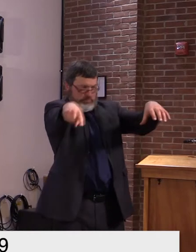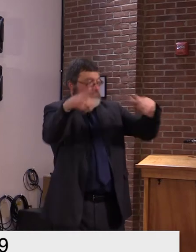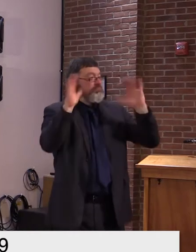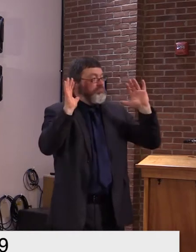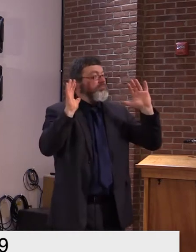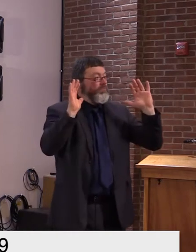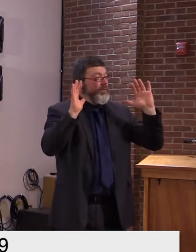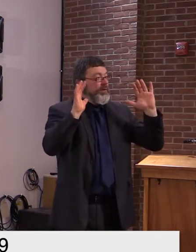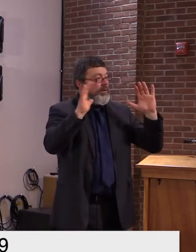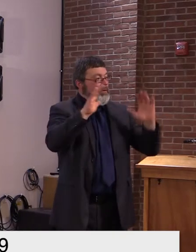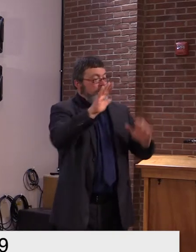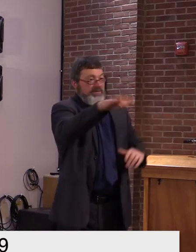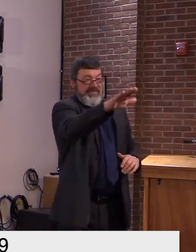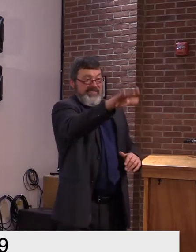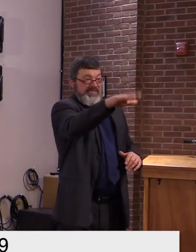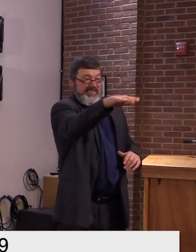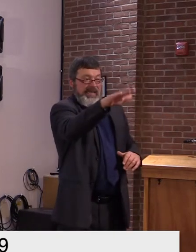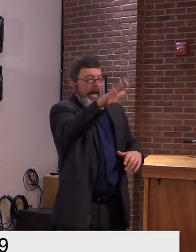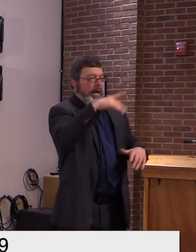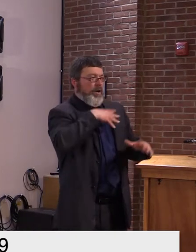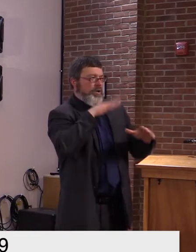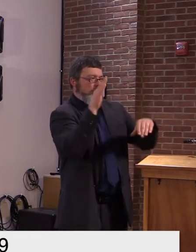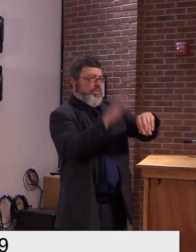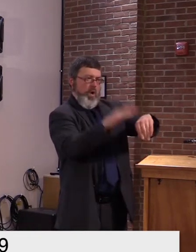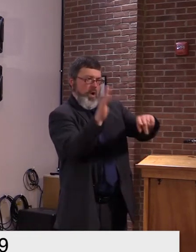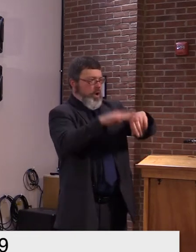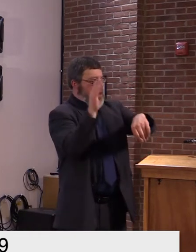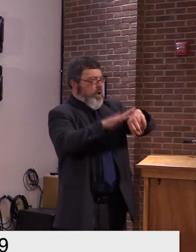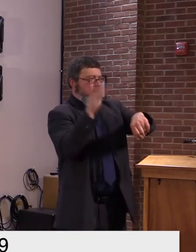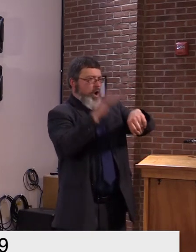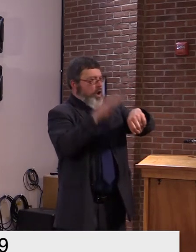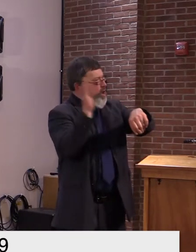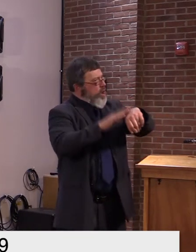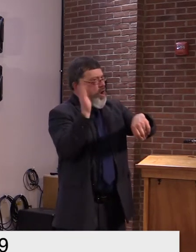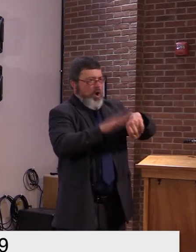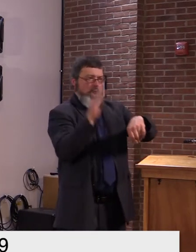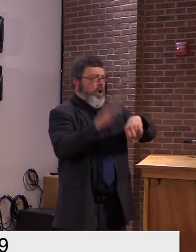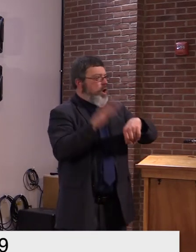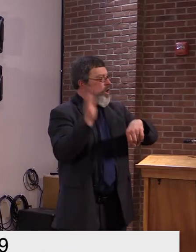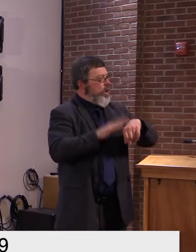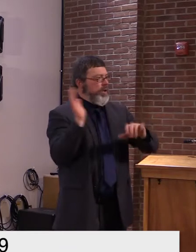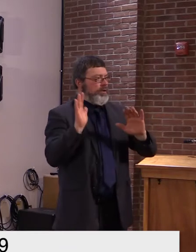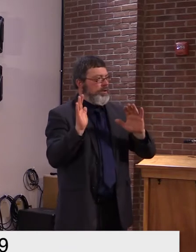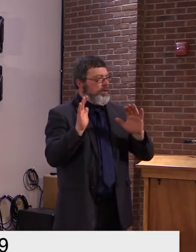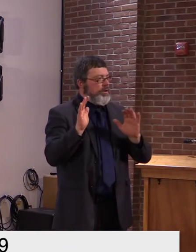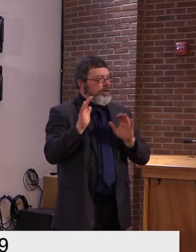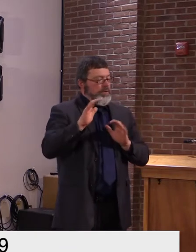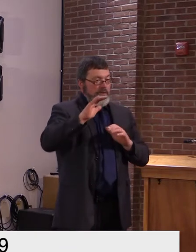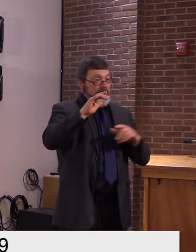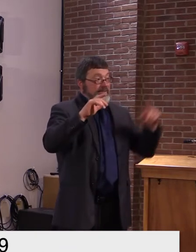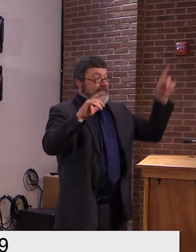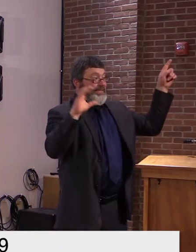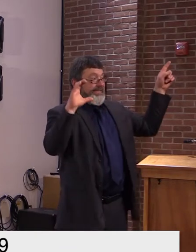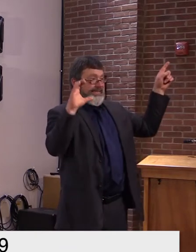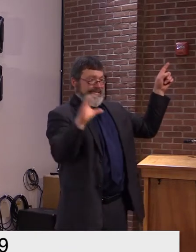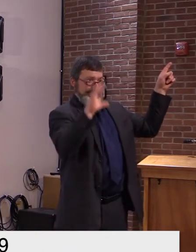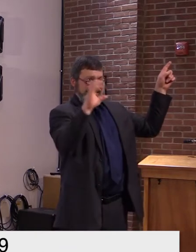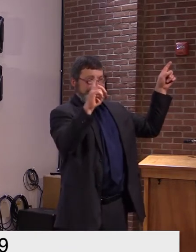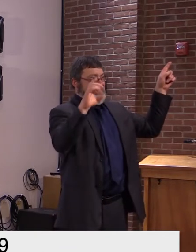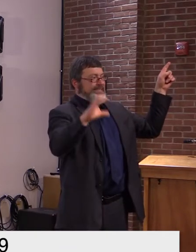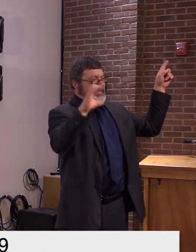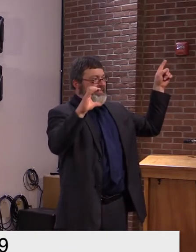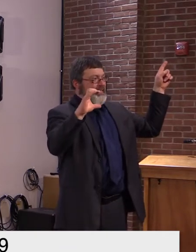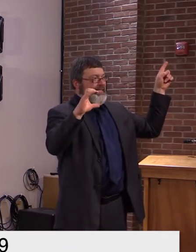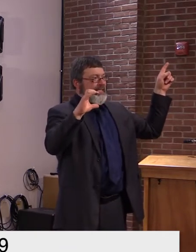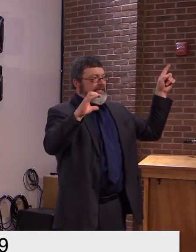will say it again. As the CDC has said, the safest thing is still to celebrate the holidays at home